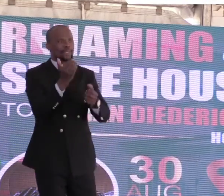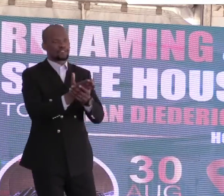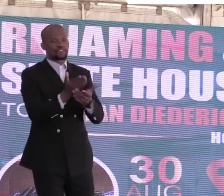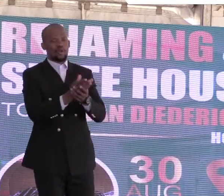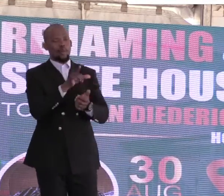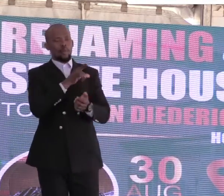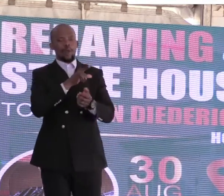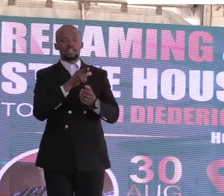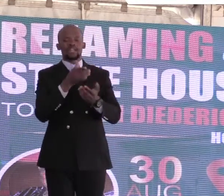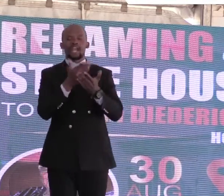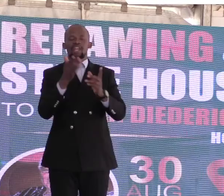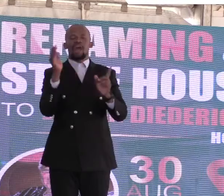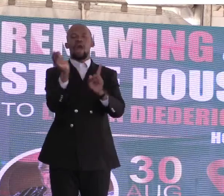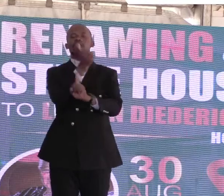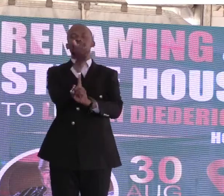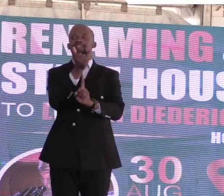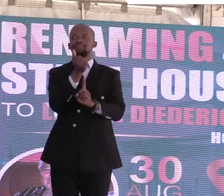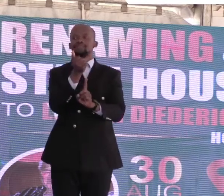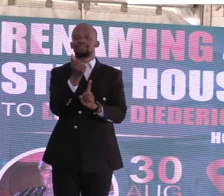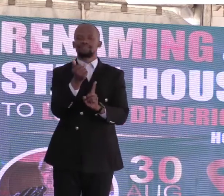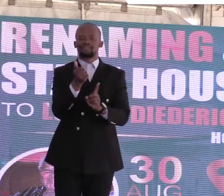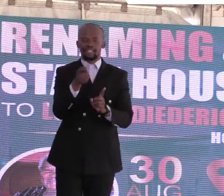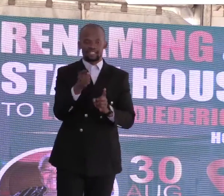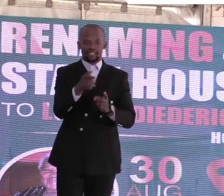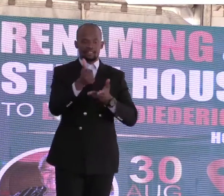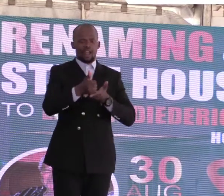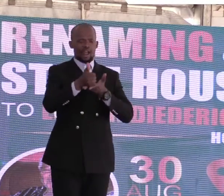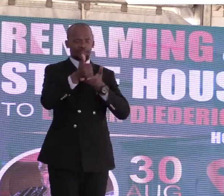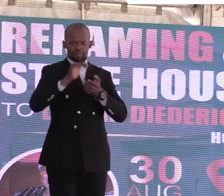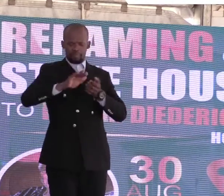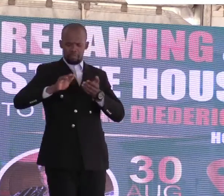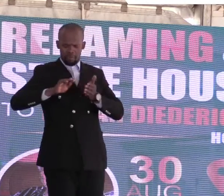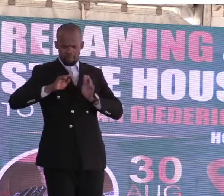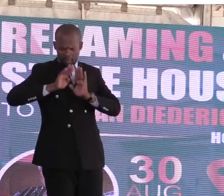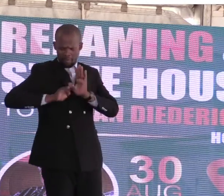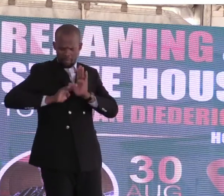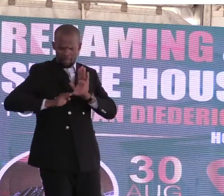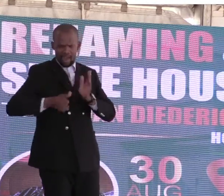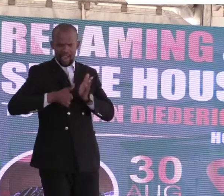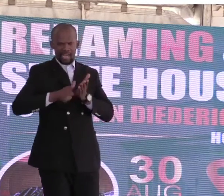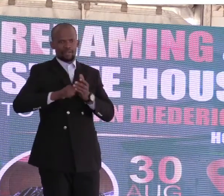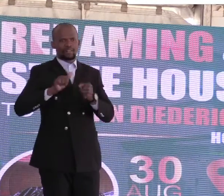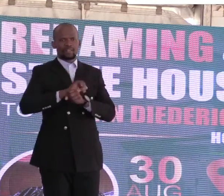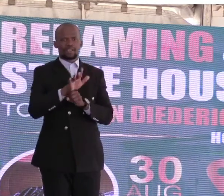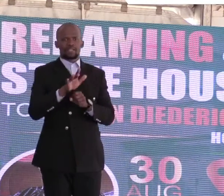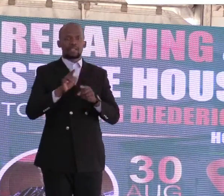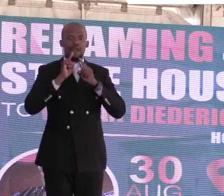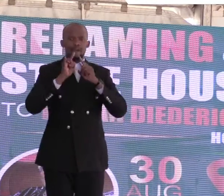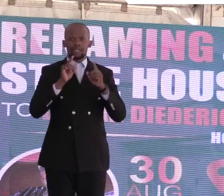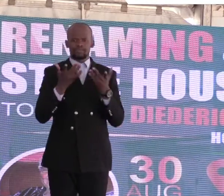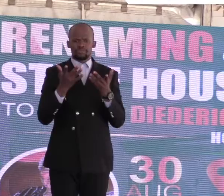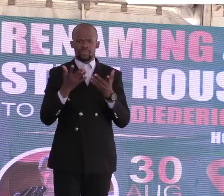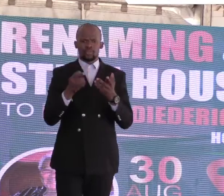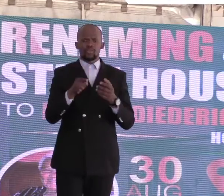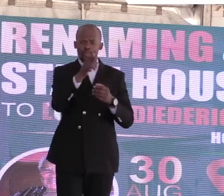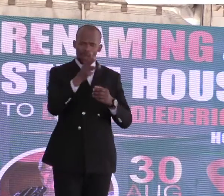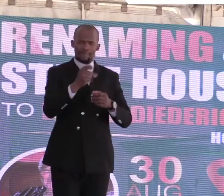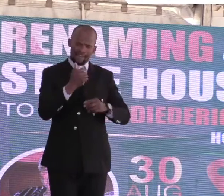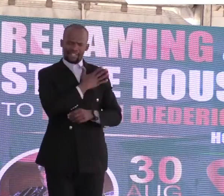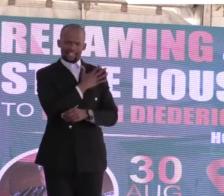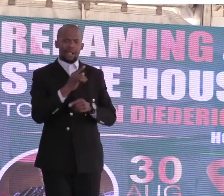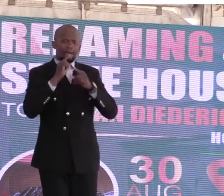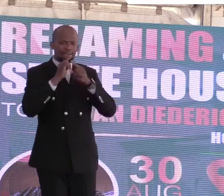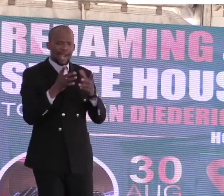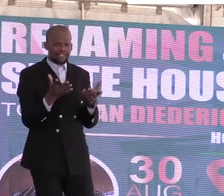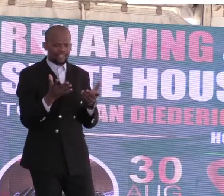achieve our herd immunity, that will help us to lessen. It doesn't necessarily mean that you are not going to be infected by COVID. You will still be infected, but